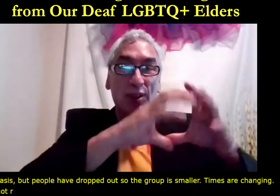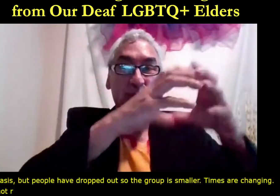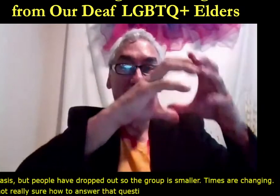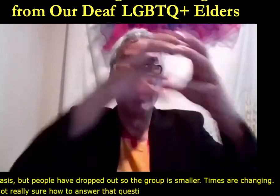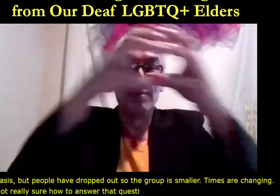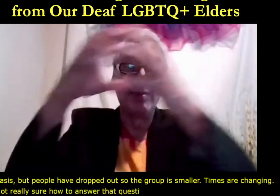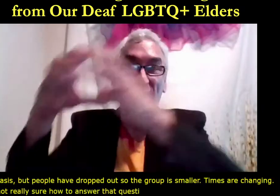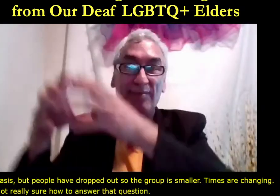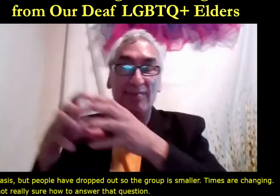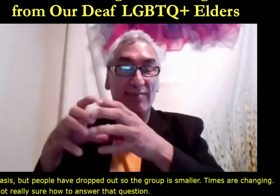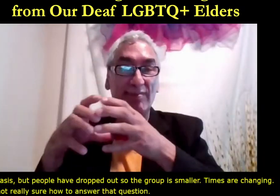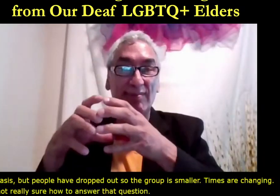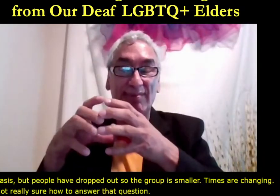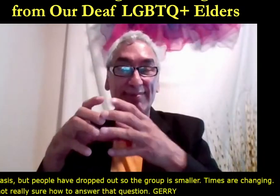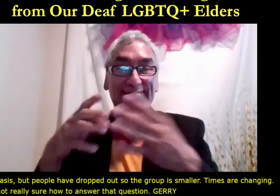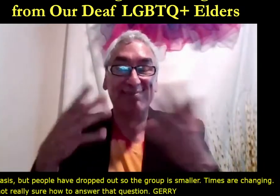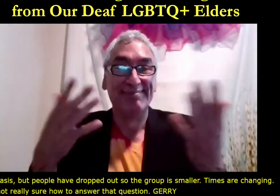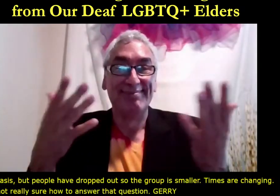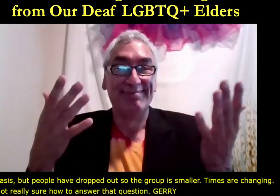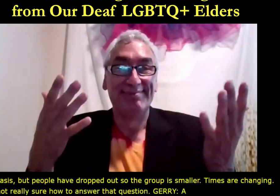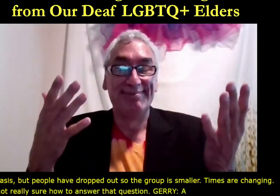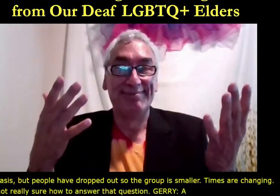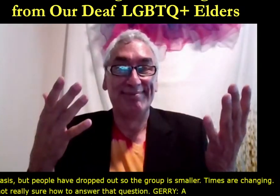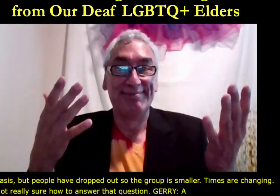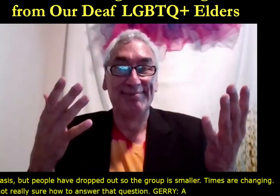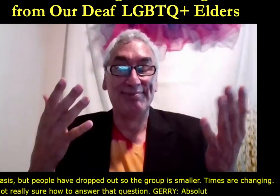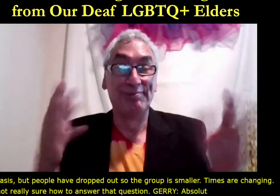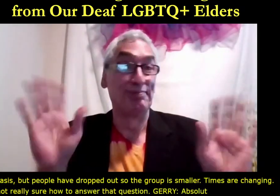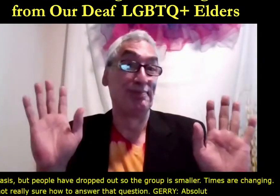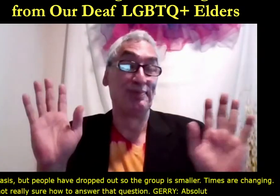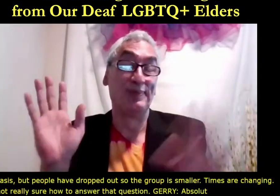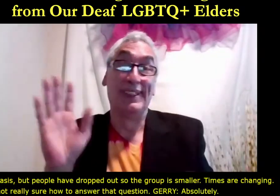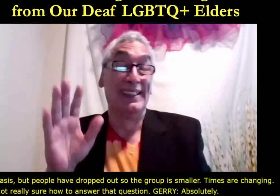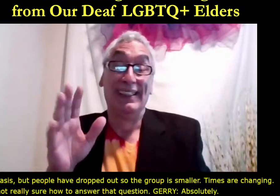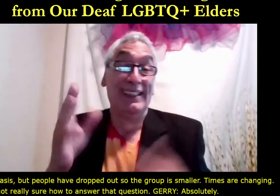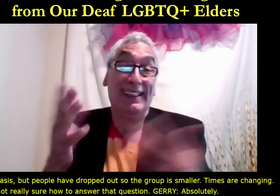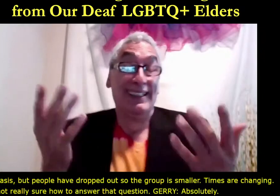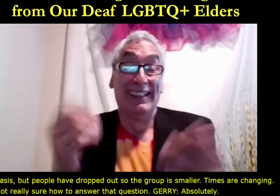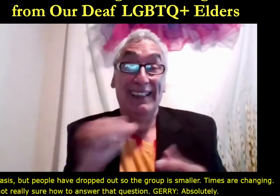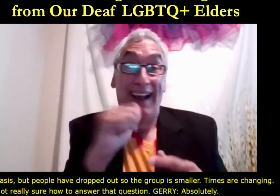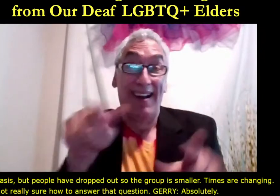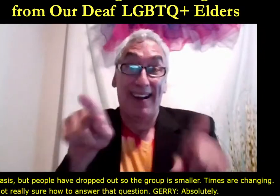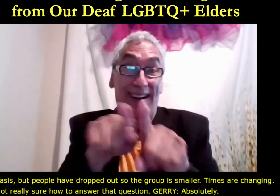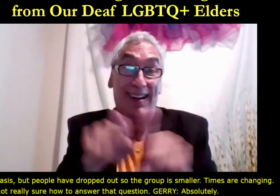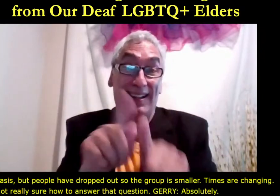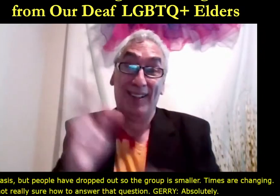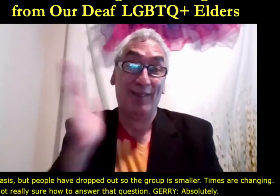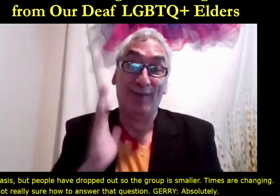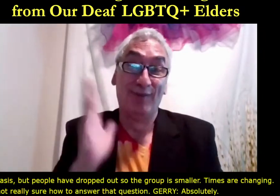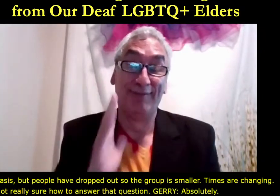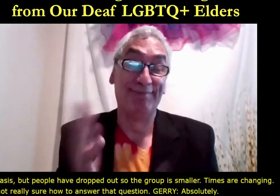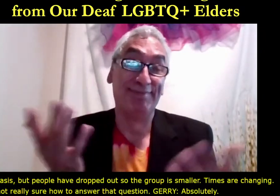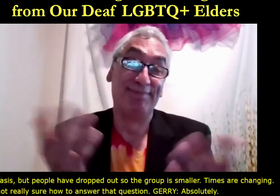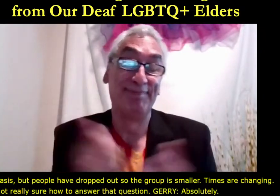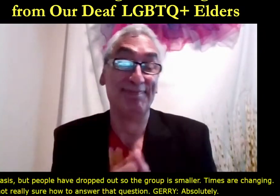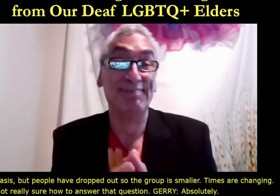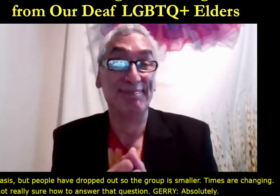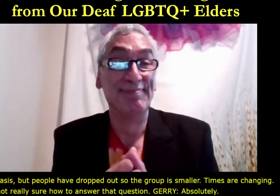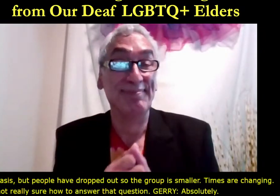now things have really changed that there are only a few select people who will get together in a group i don't know it's not like before